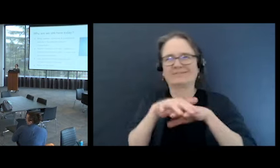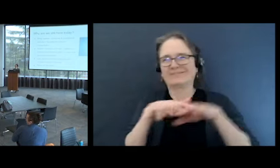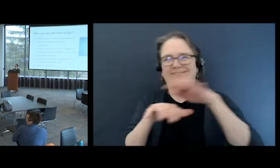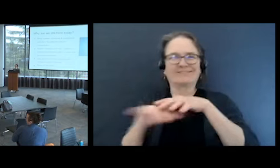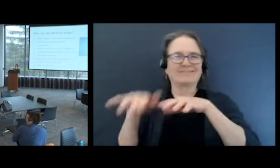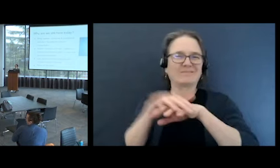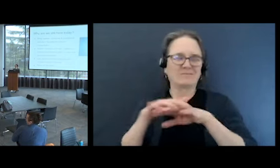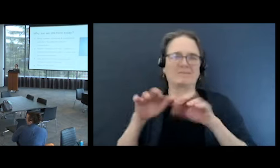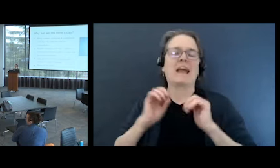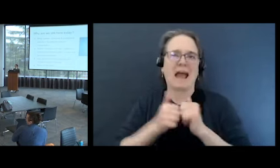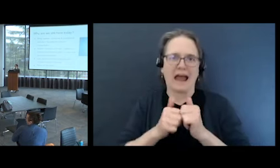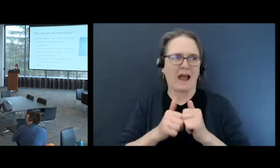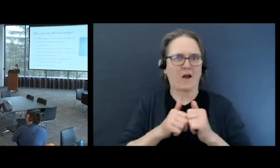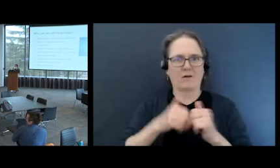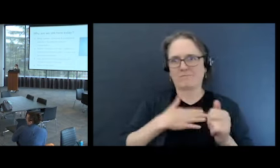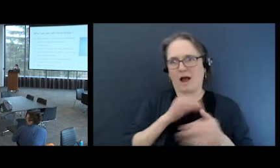I've been involved in